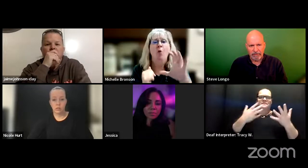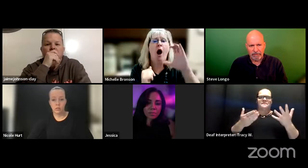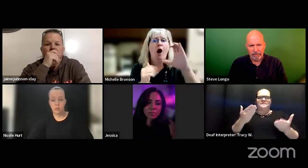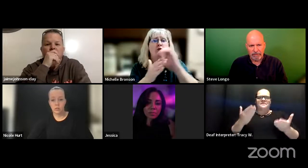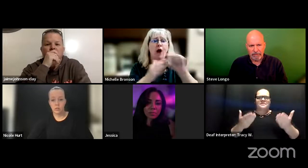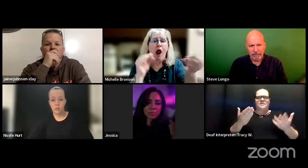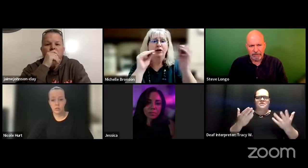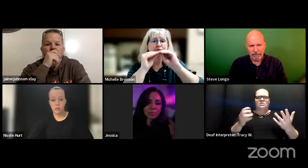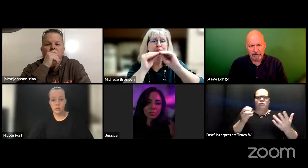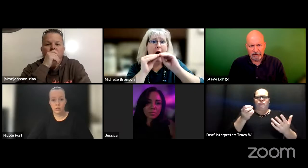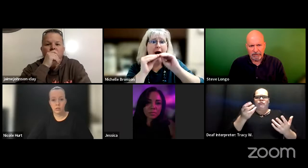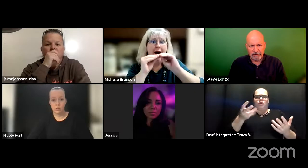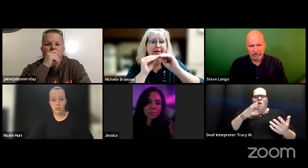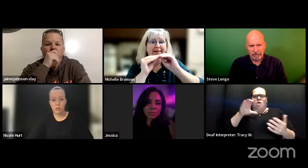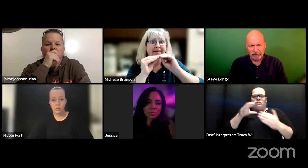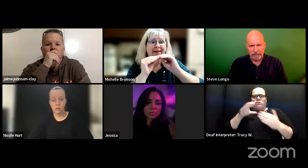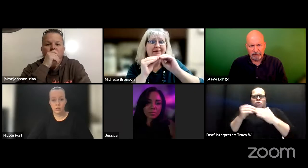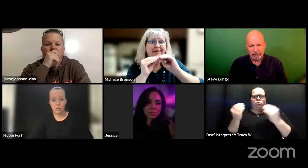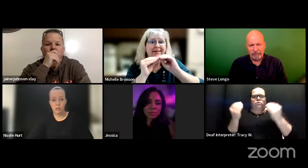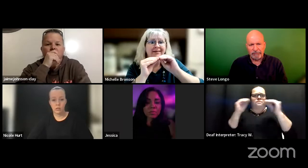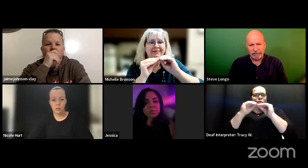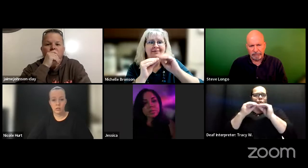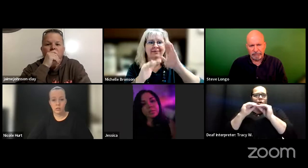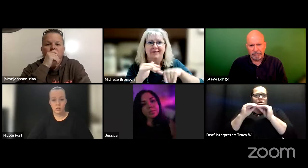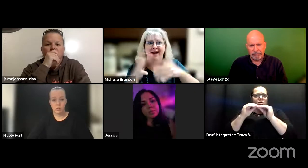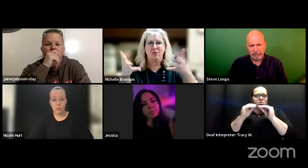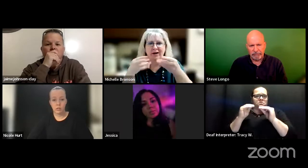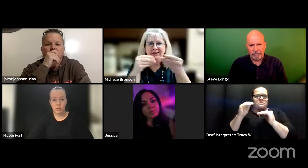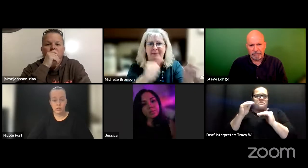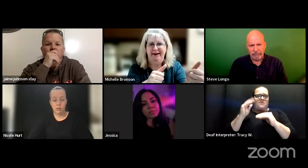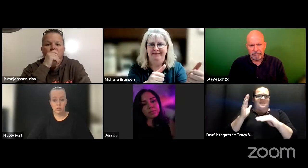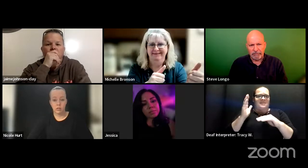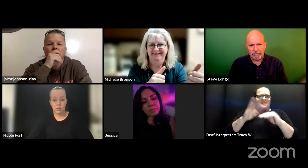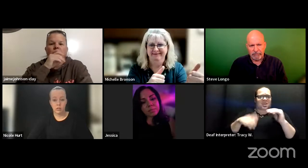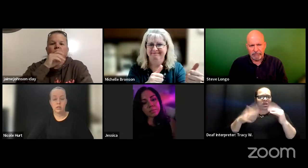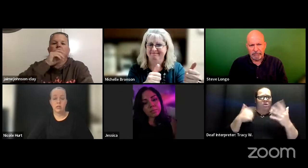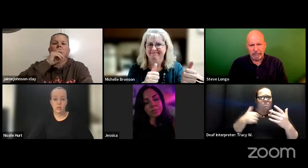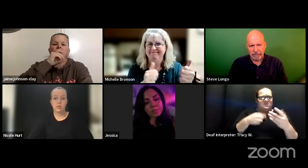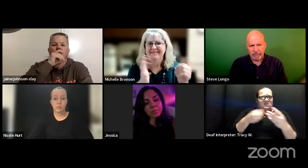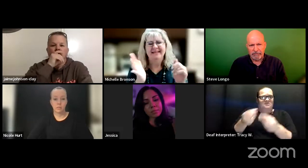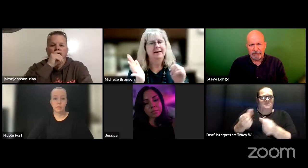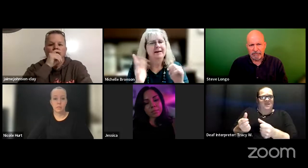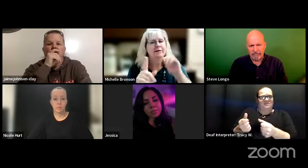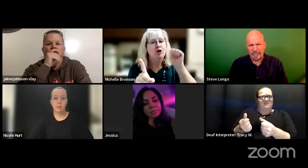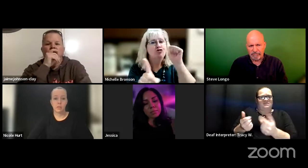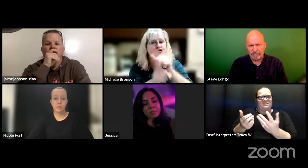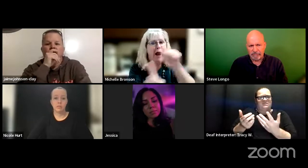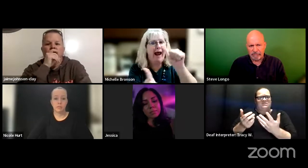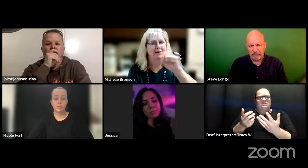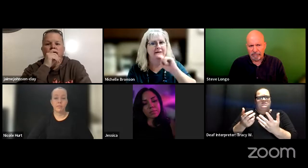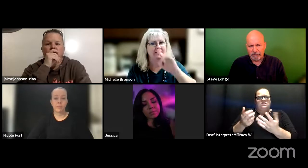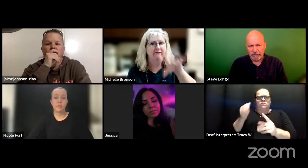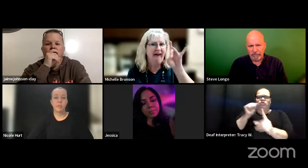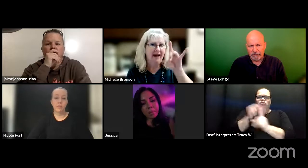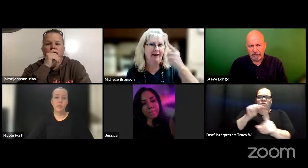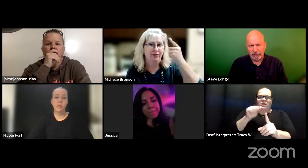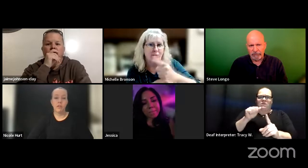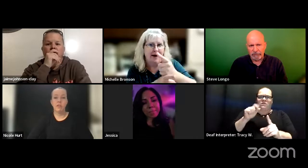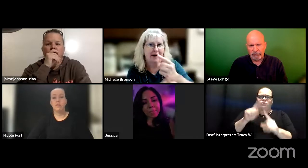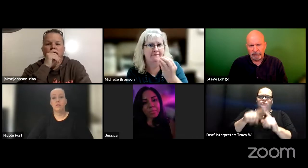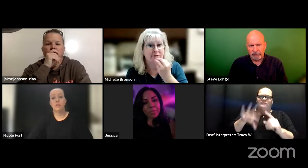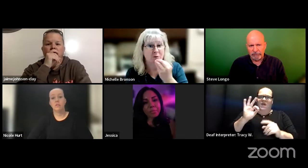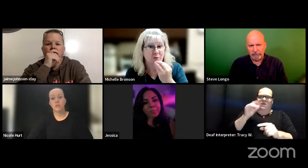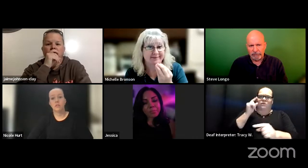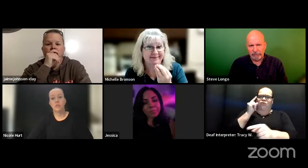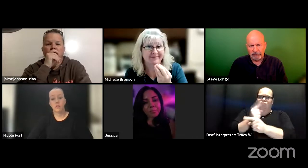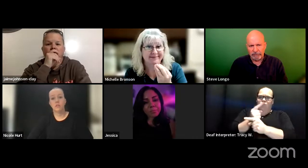the event. But I would say a few $100s more than we spend would be a general goal. The